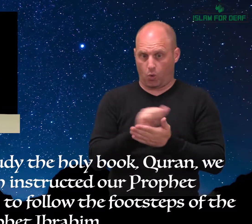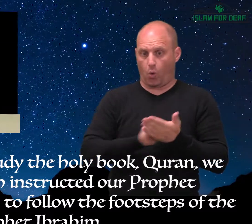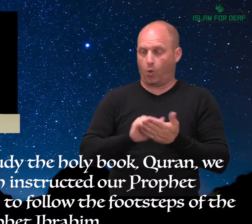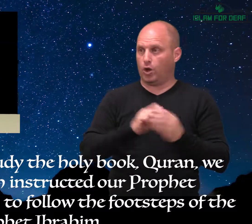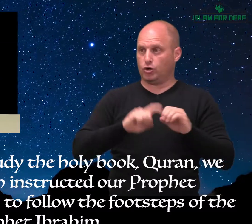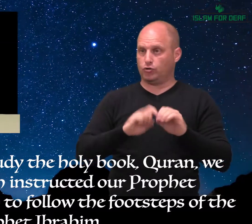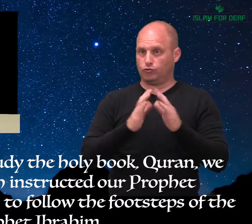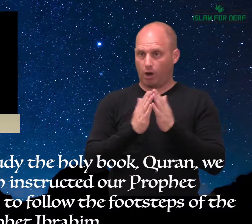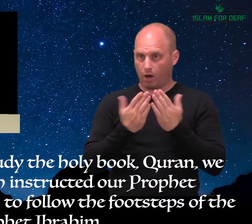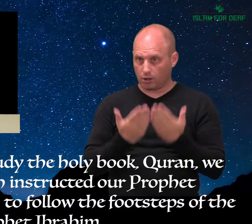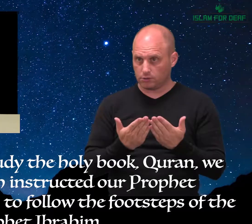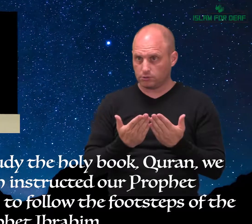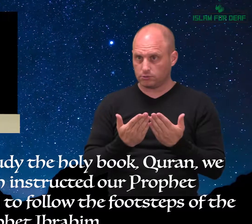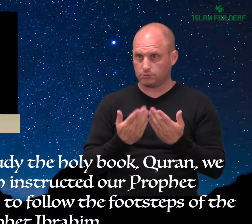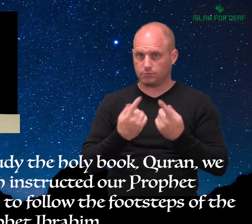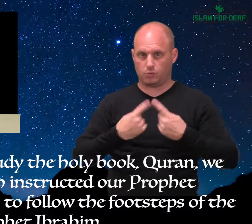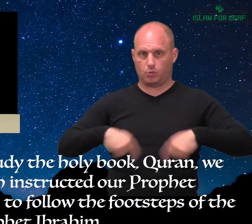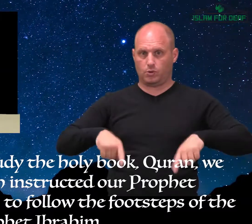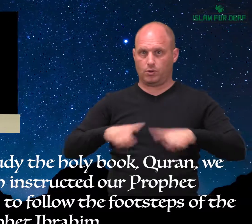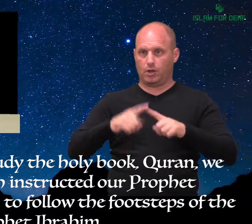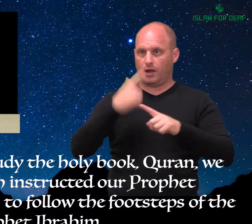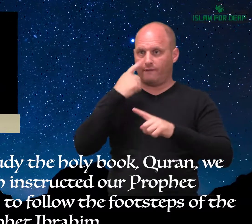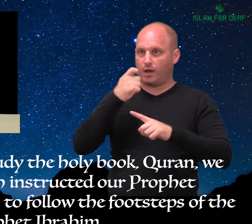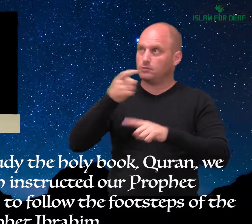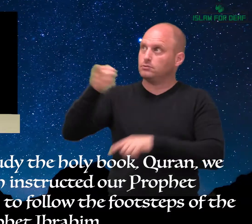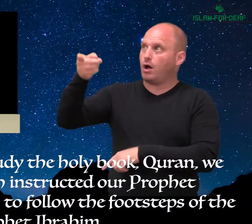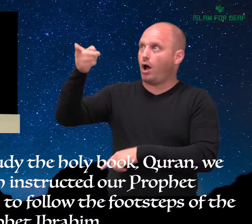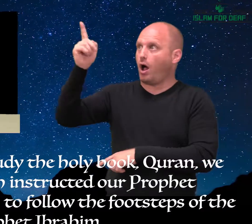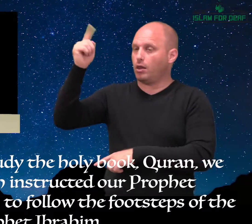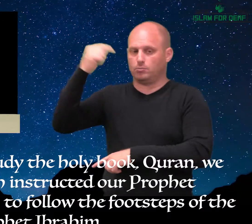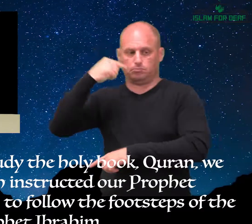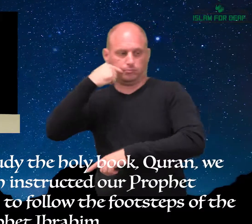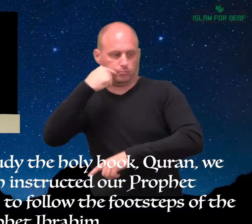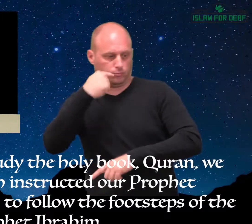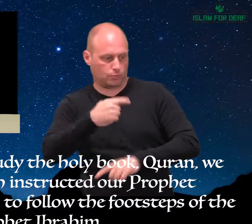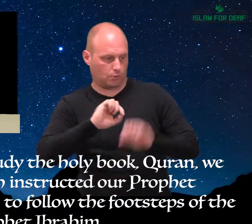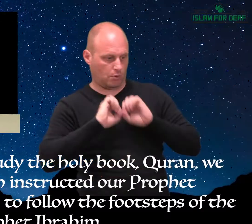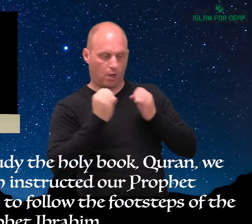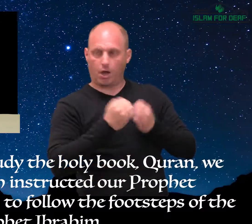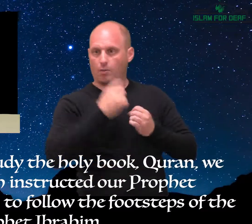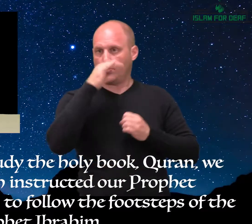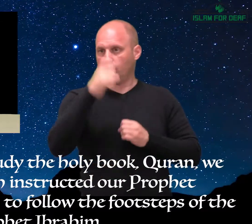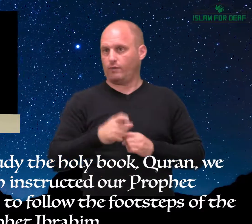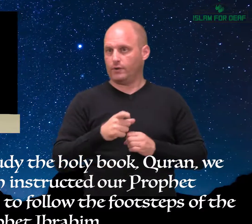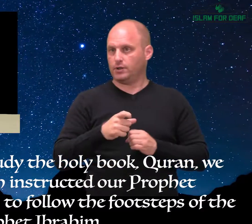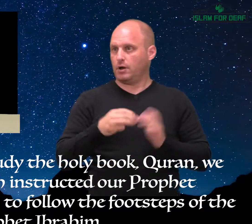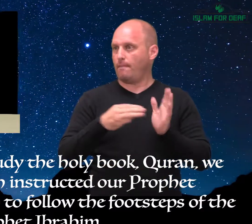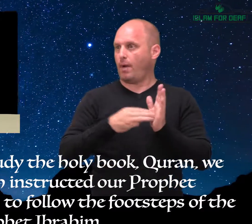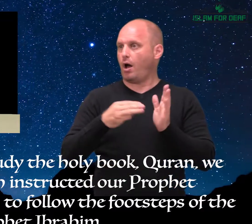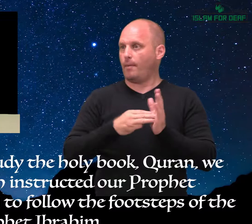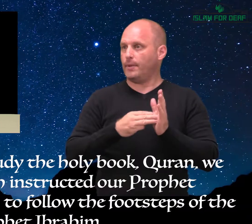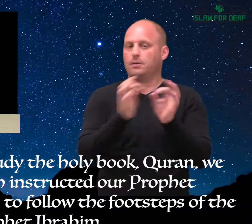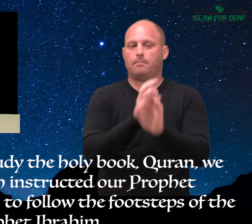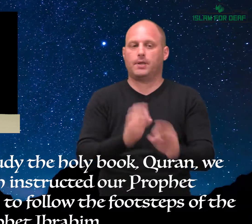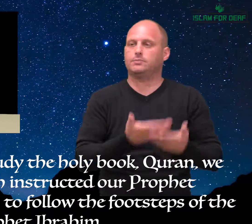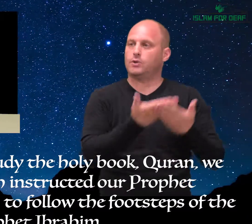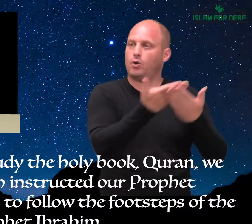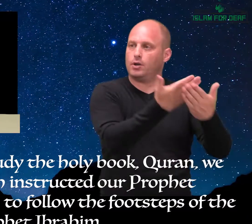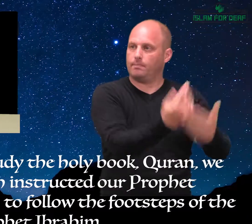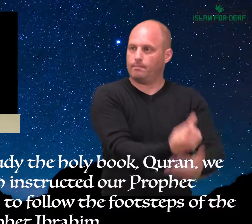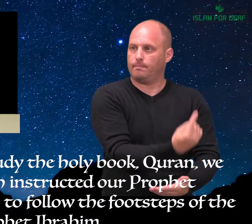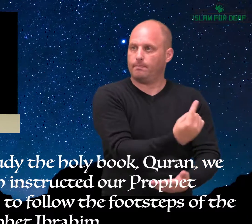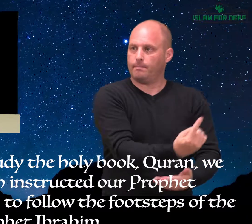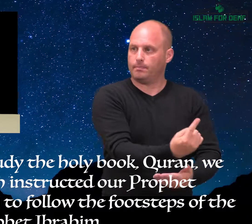Quran, we find that Allah instructed our Prophet Muhammad, peace be upon him, to follow the footsteps